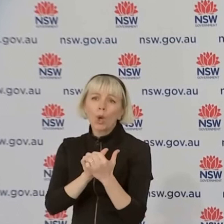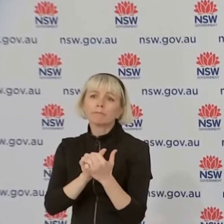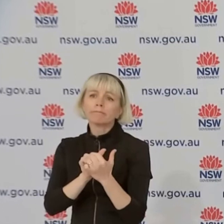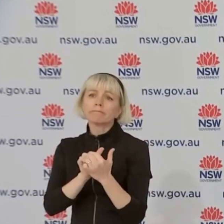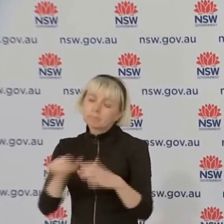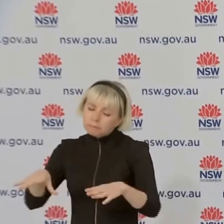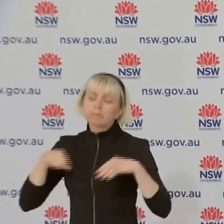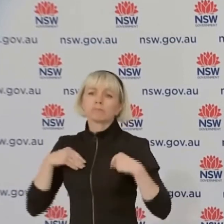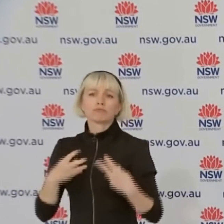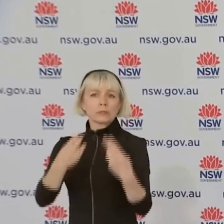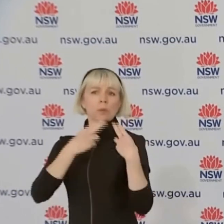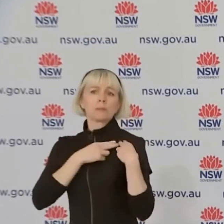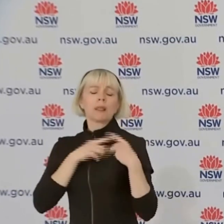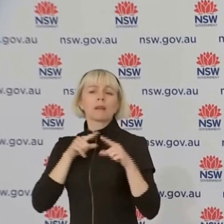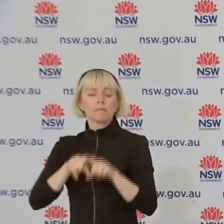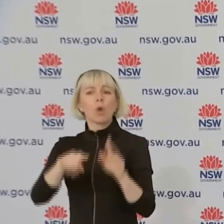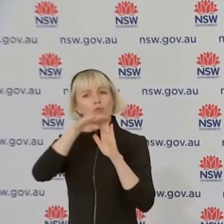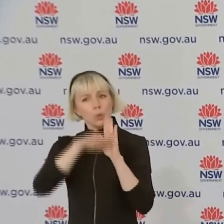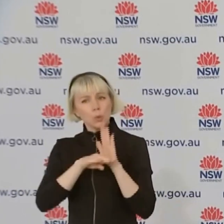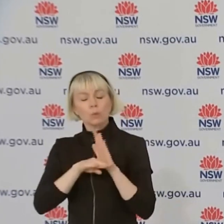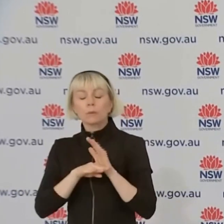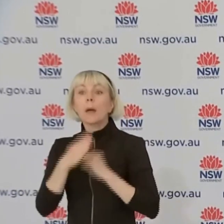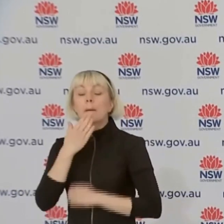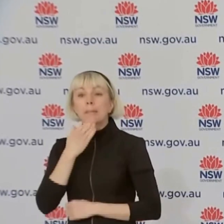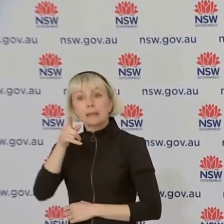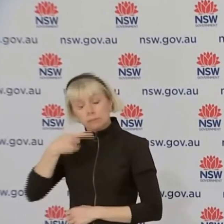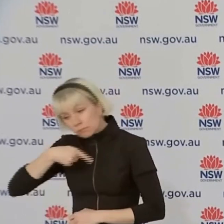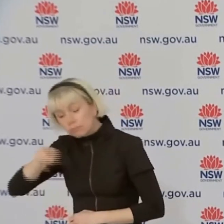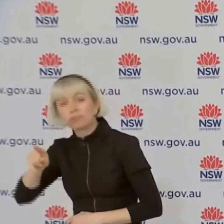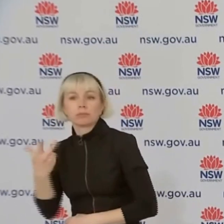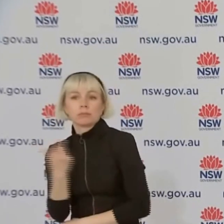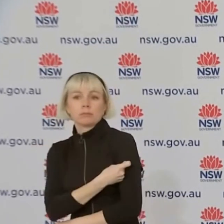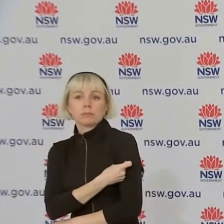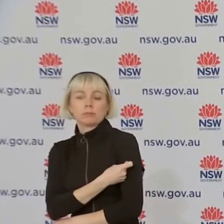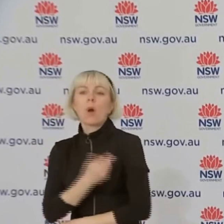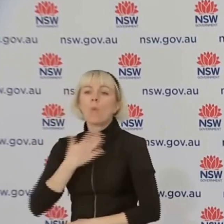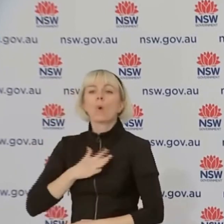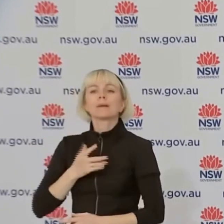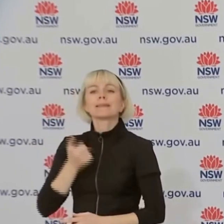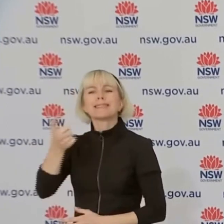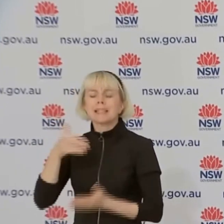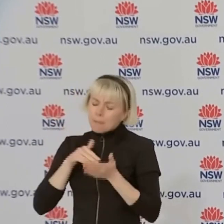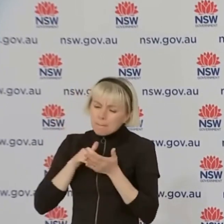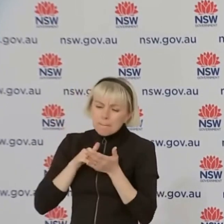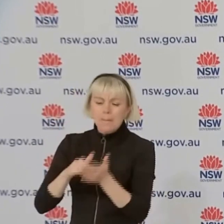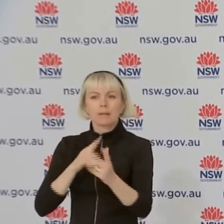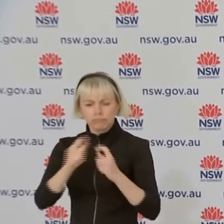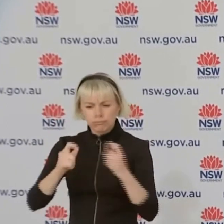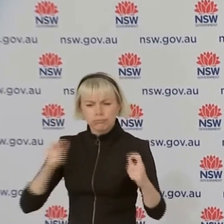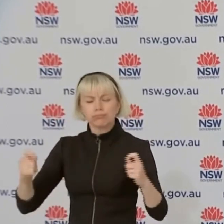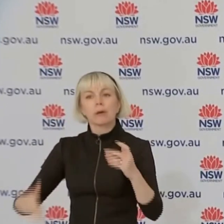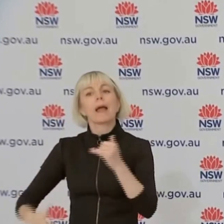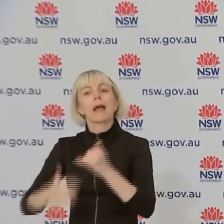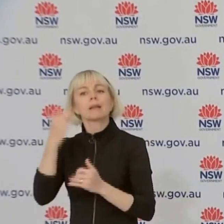improve by the end of August. I want to see vaccination rates go up. I've set that target of 6 million jabs by the end of August. I think we can get there so long as we